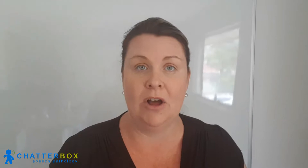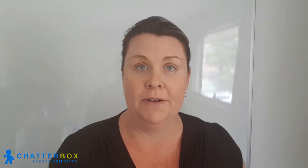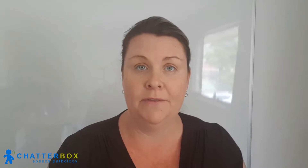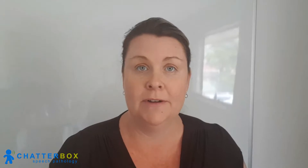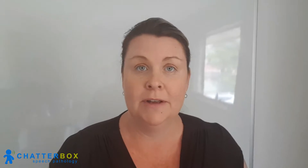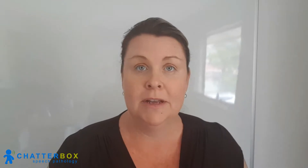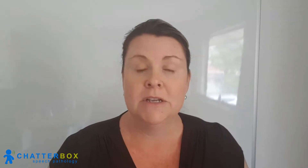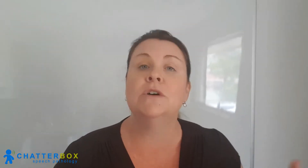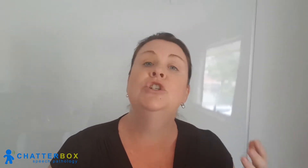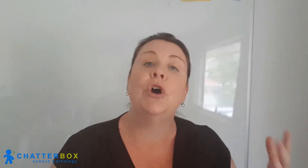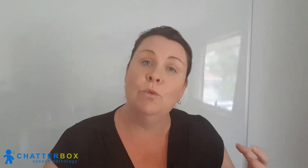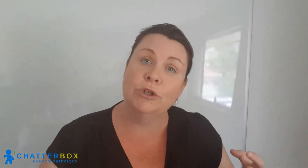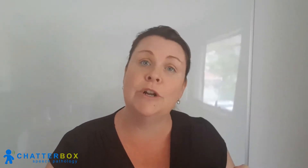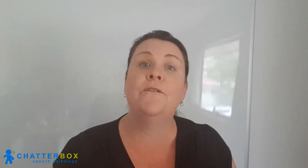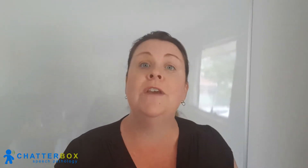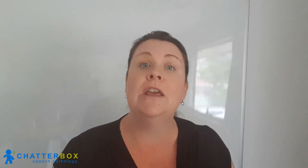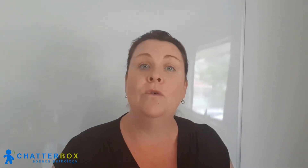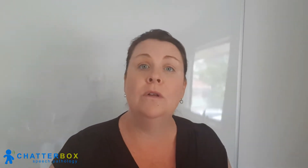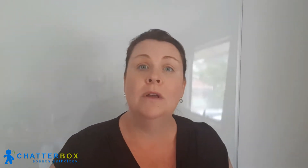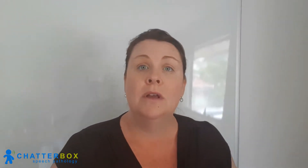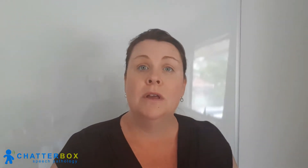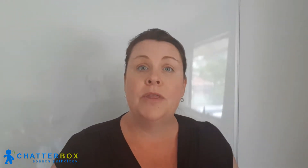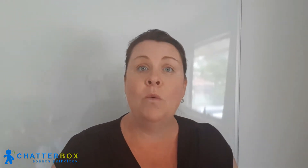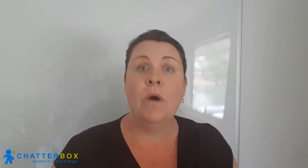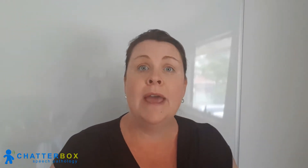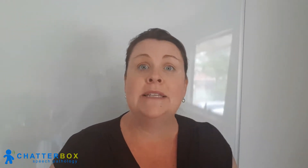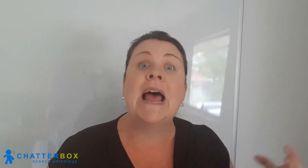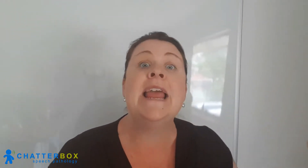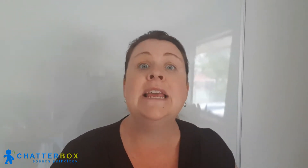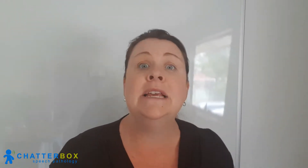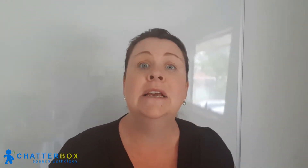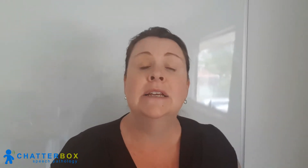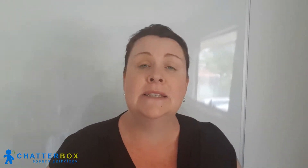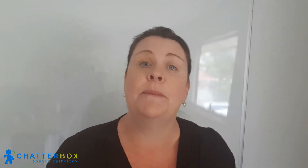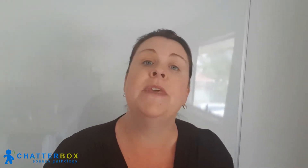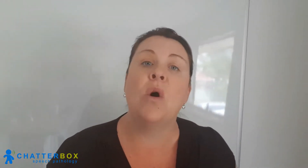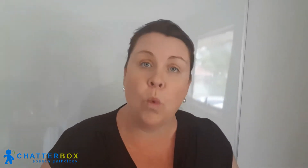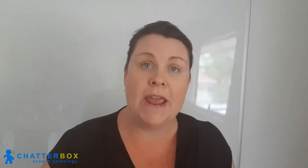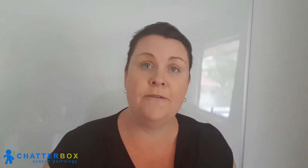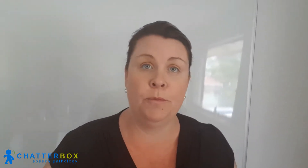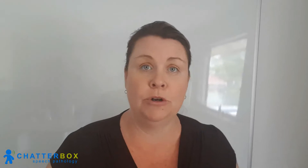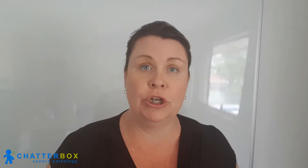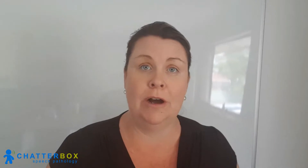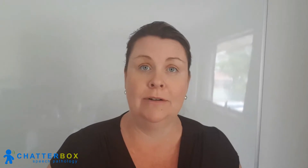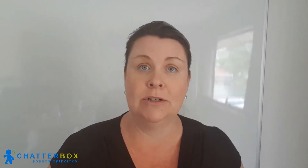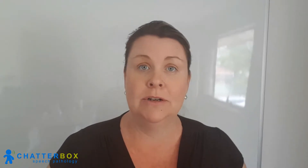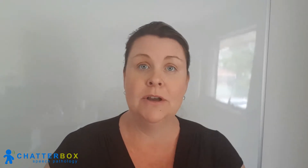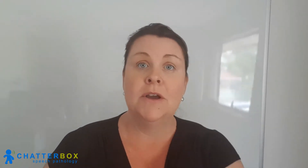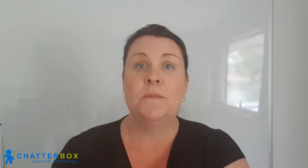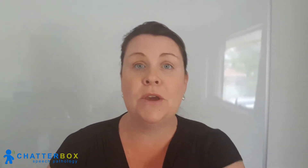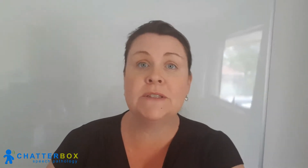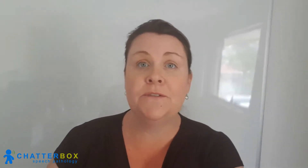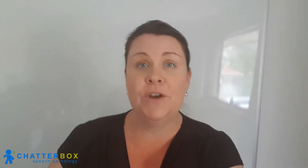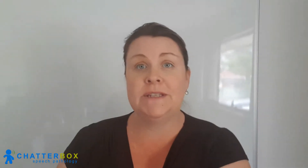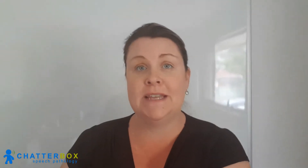life. So I don't want you to feel that we're taking something away from your child. Because the first thing